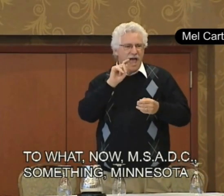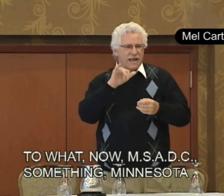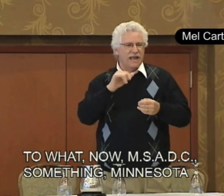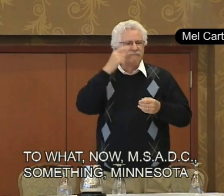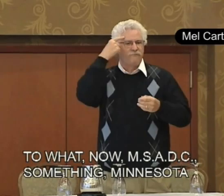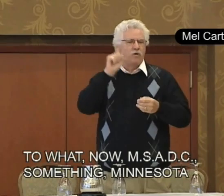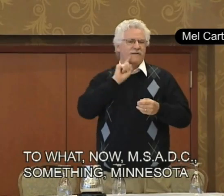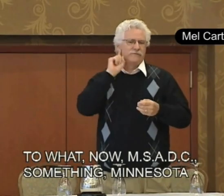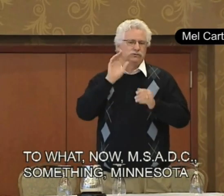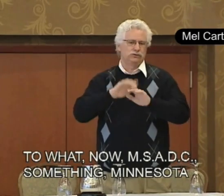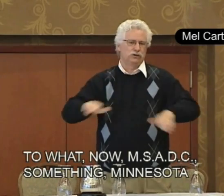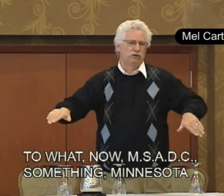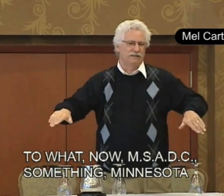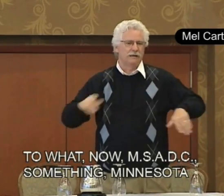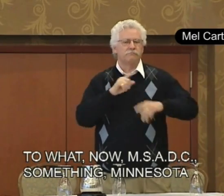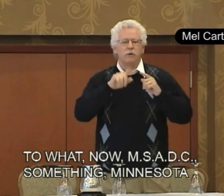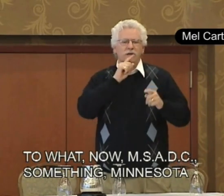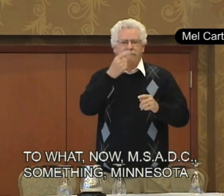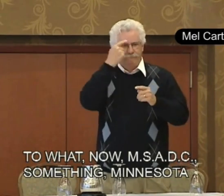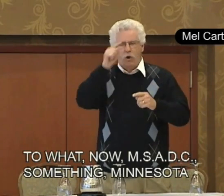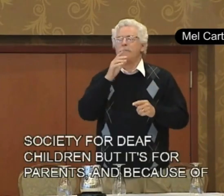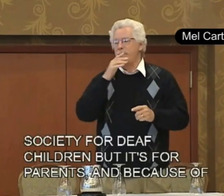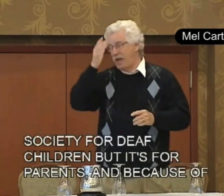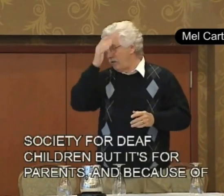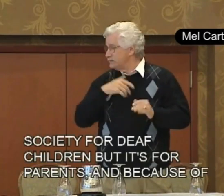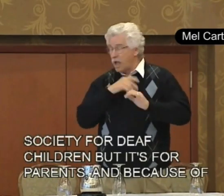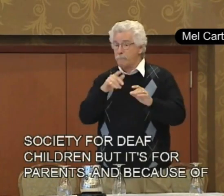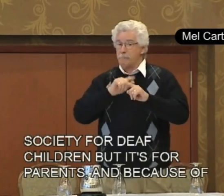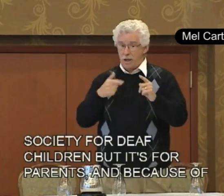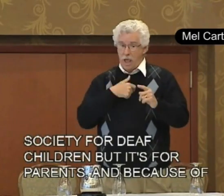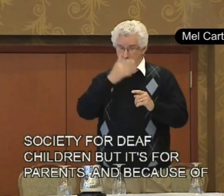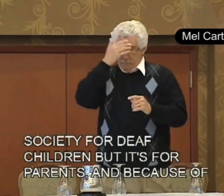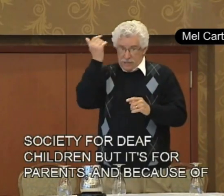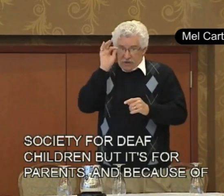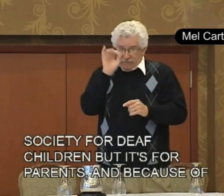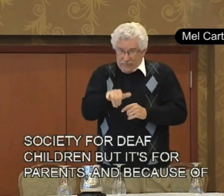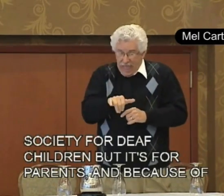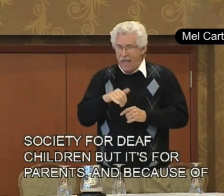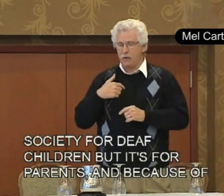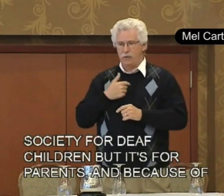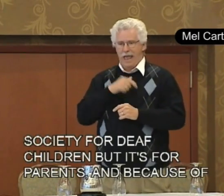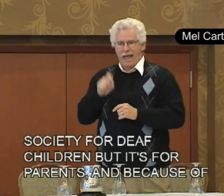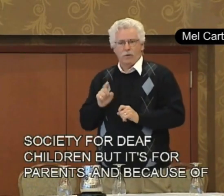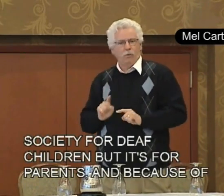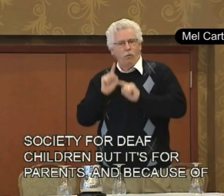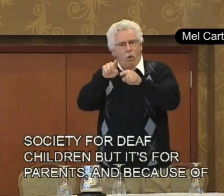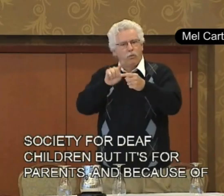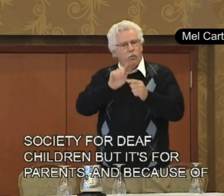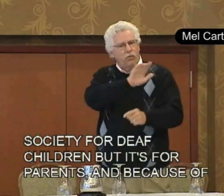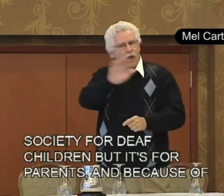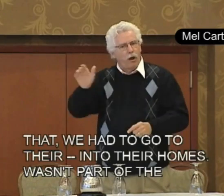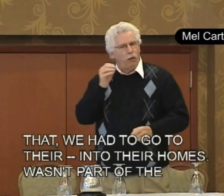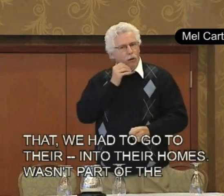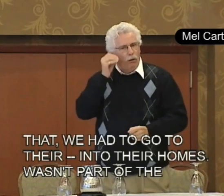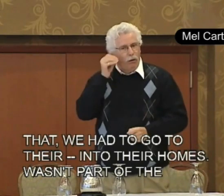Society for Deaf Children but it's for parents and because of that we had to go into